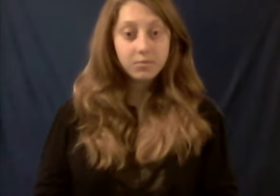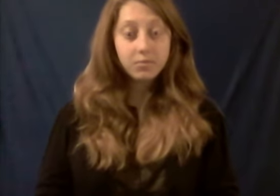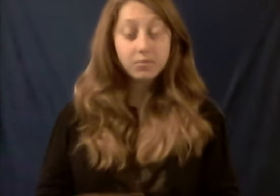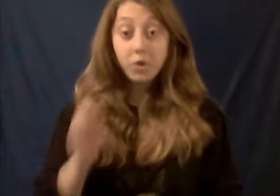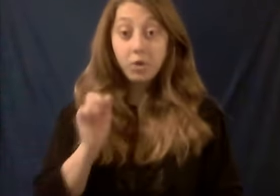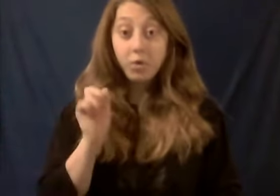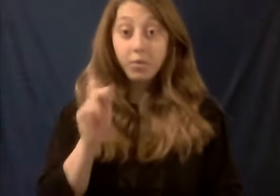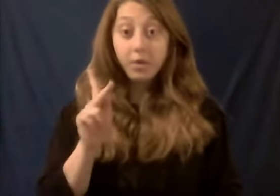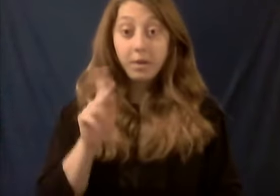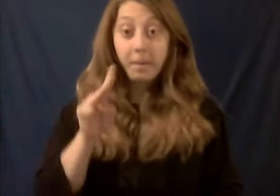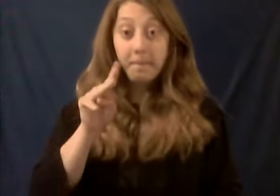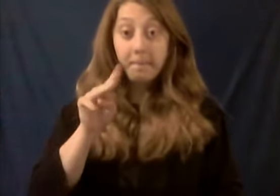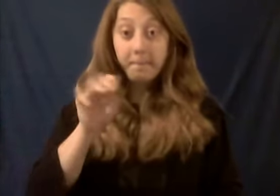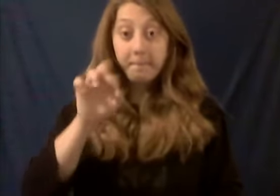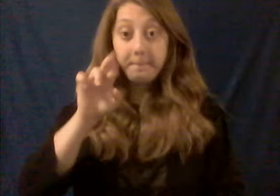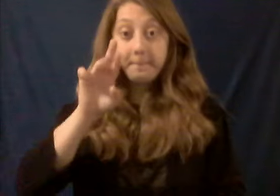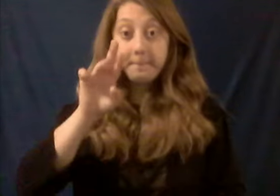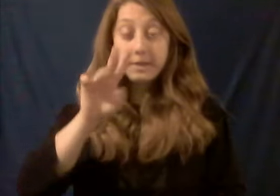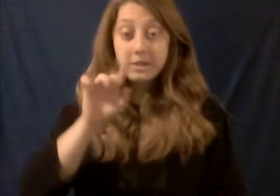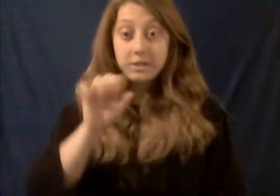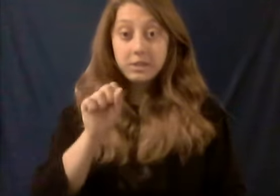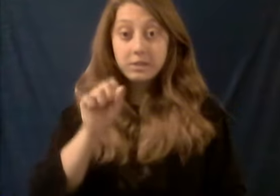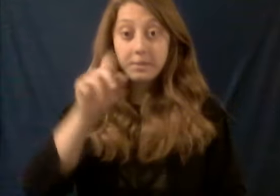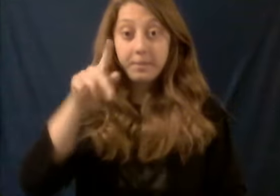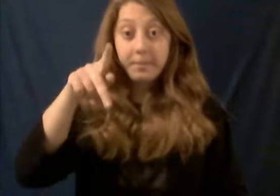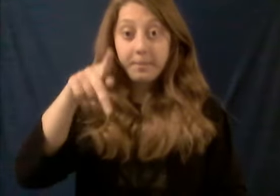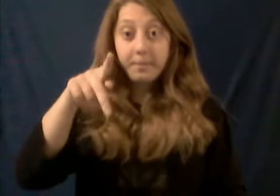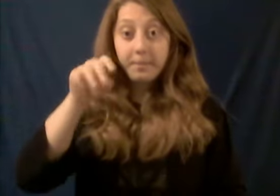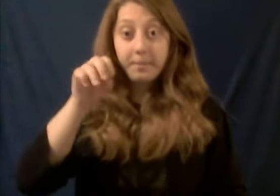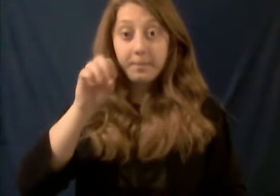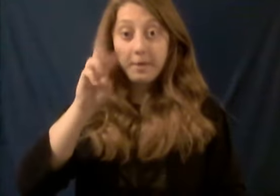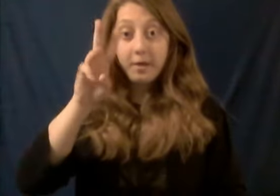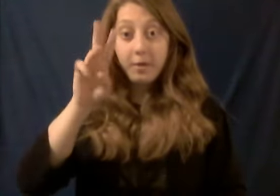Okay, Mrs. Powell, have you ever applied for assistance before?